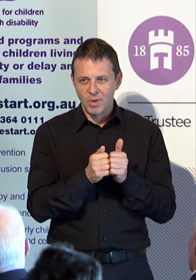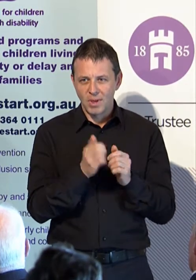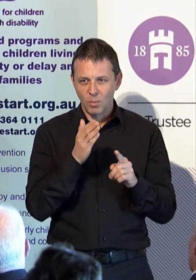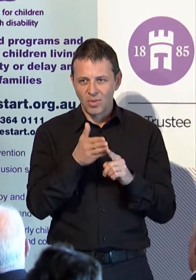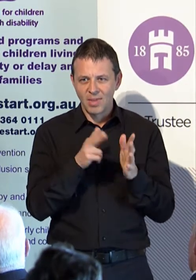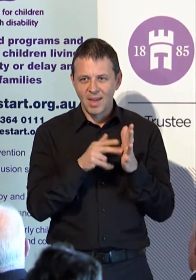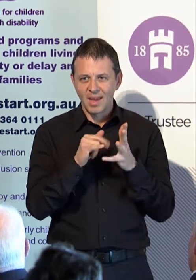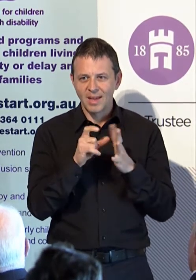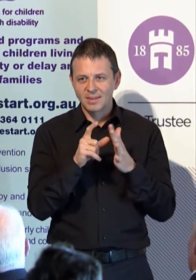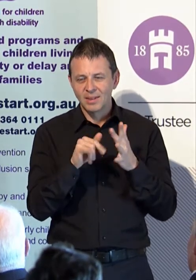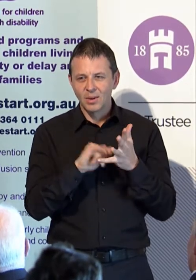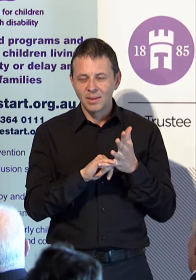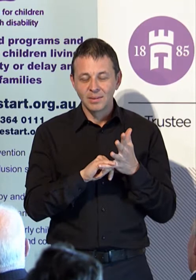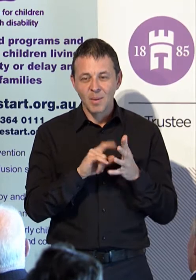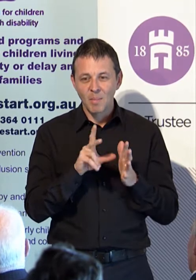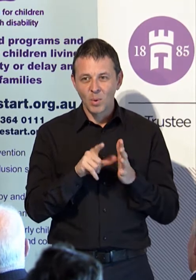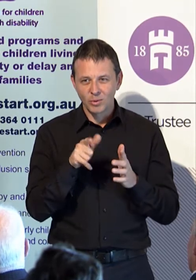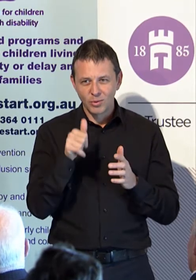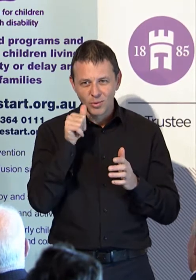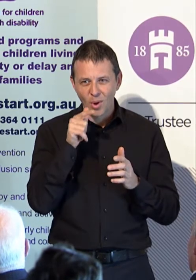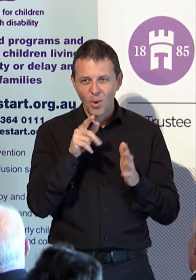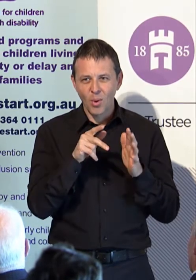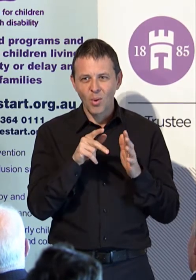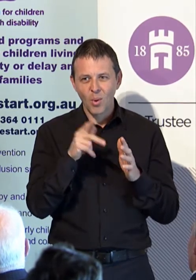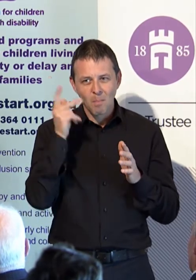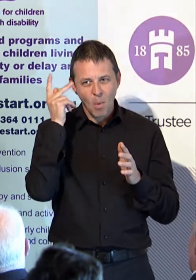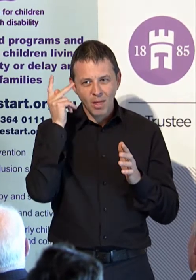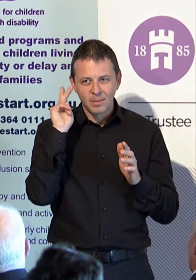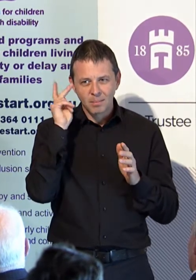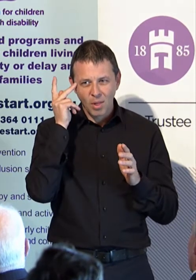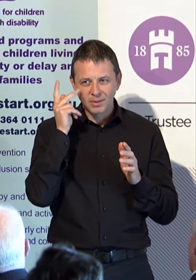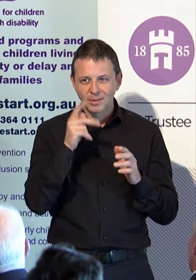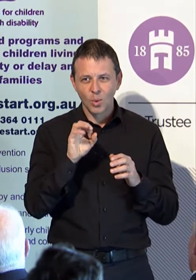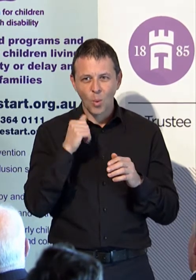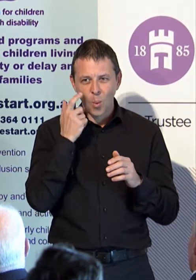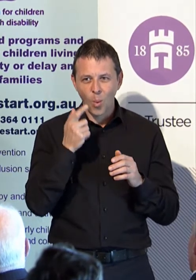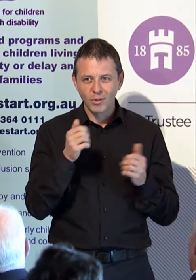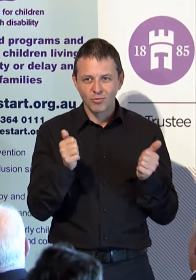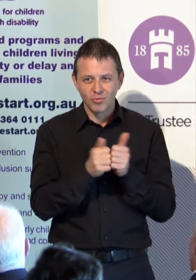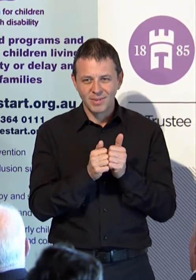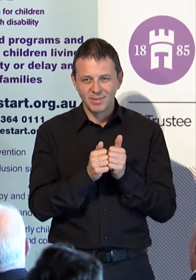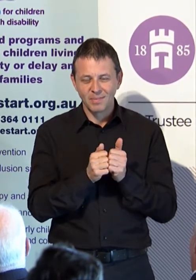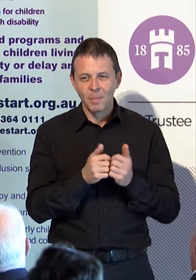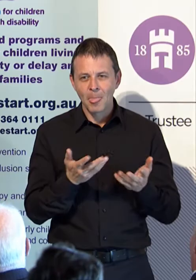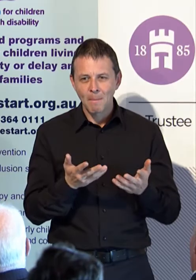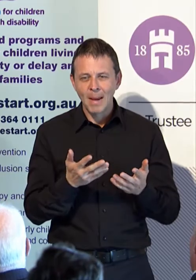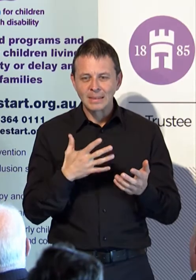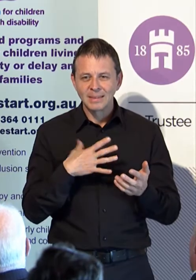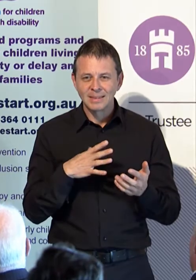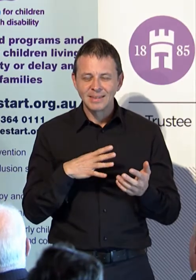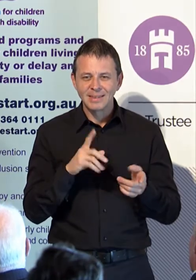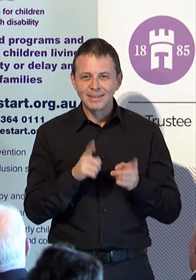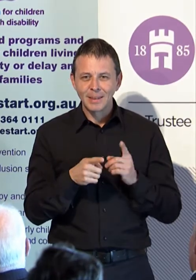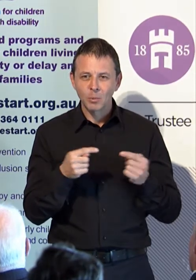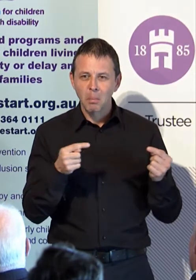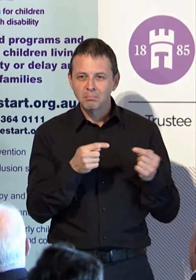politics is never as bipartisan as the public would like it to be, but nonetheless, you need clear differences because you